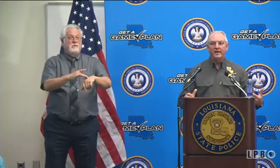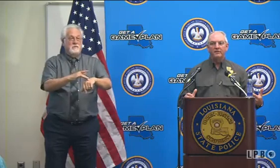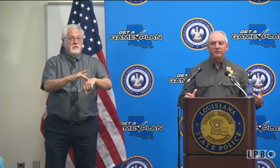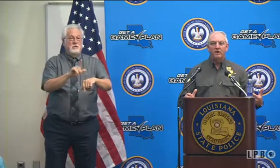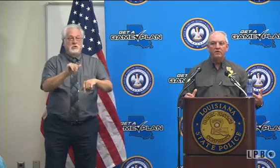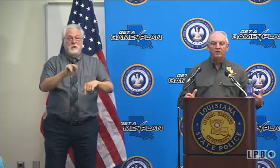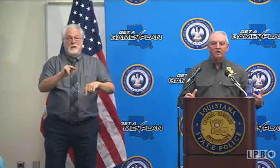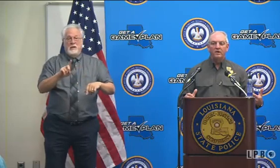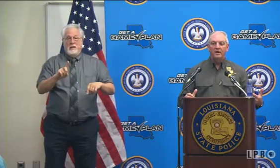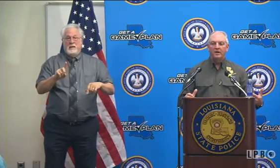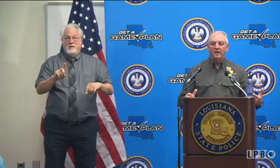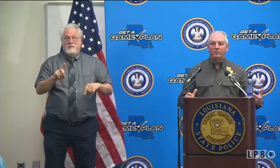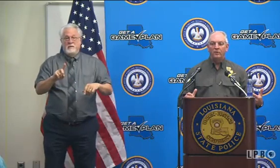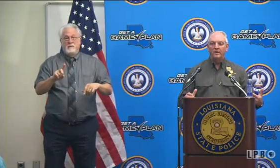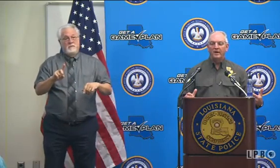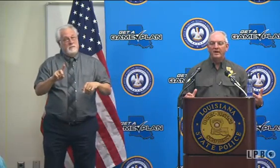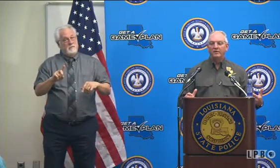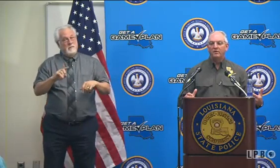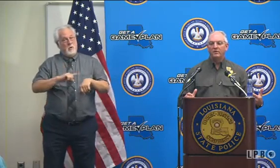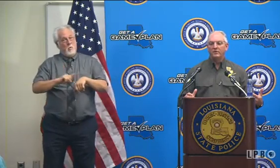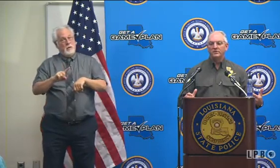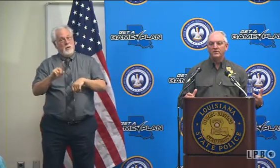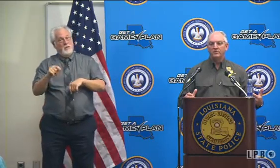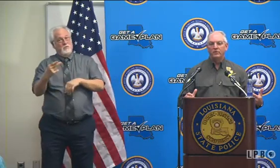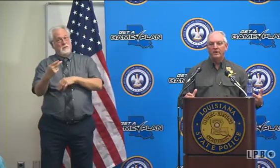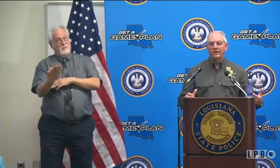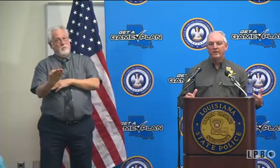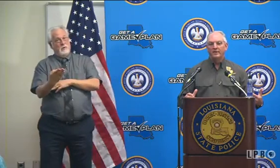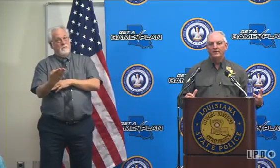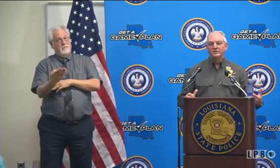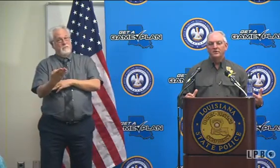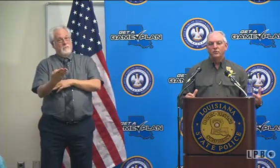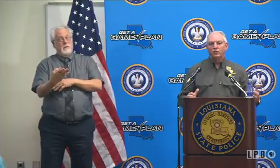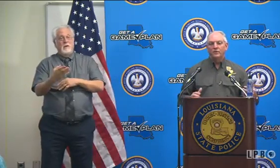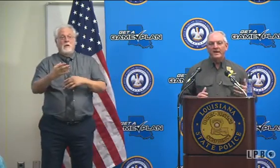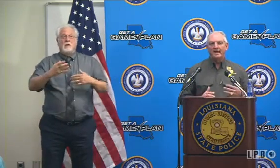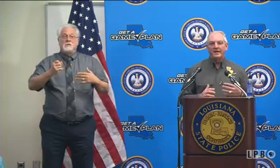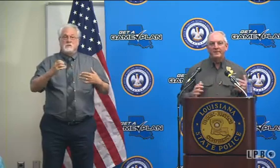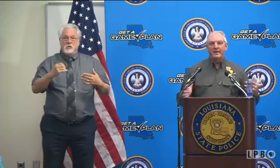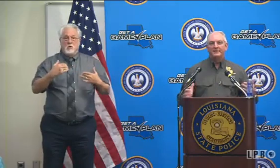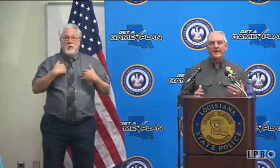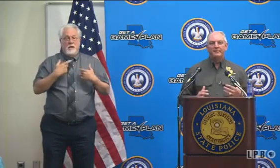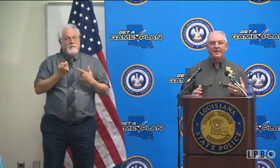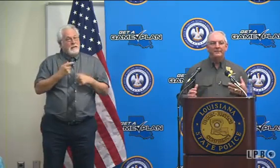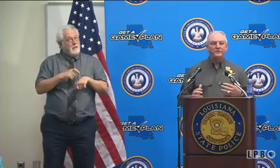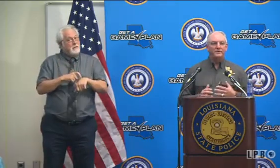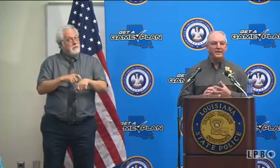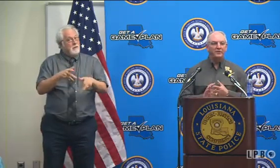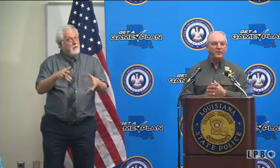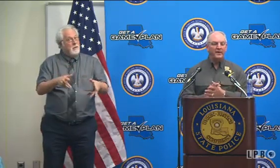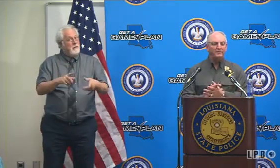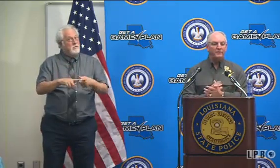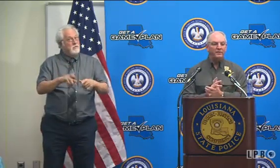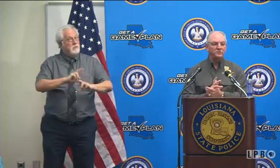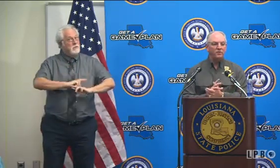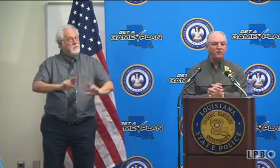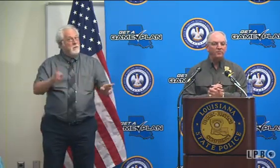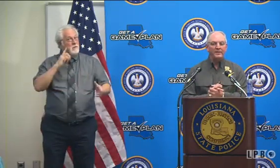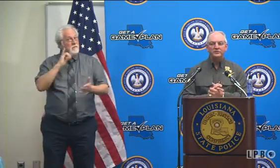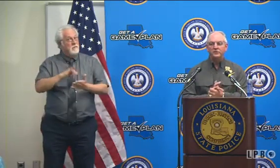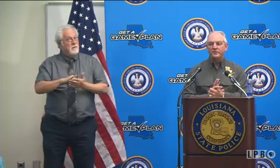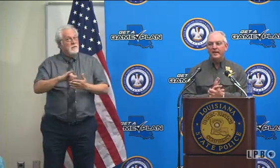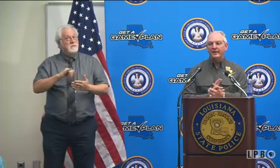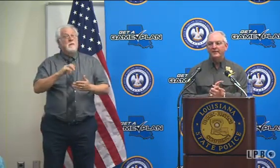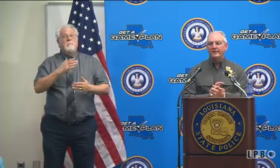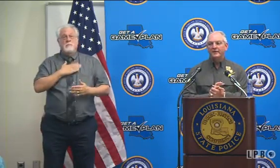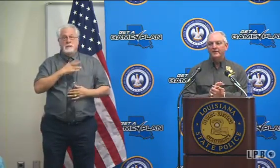makes landfall at 1 o'clock on Thursday morning. So we've got a little bit of time left to get ready for this storm.